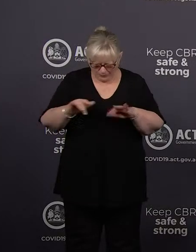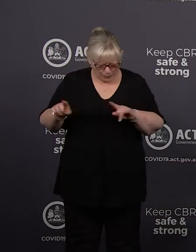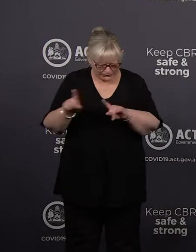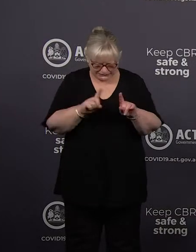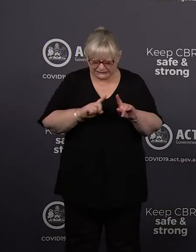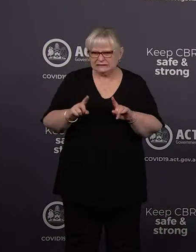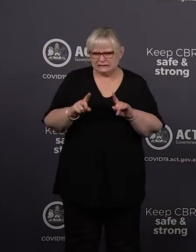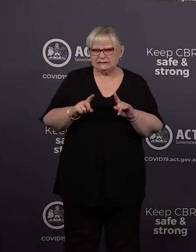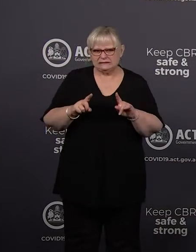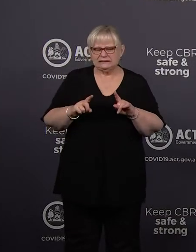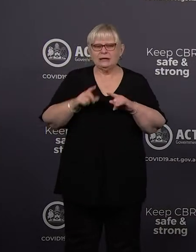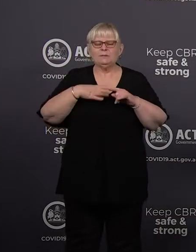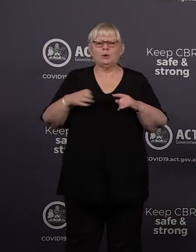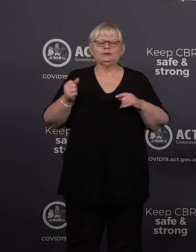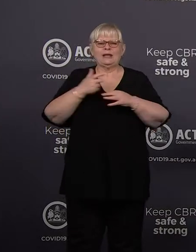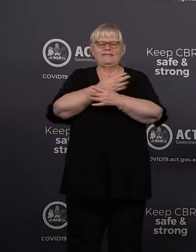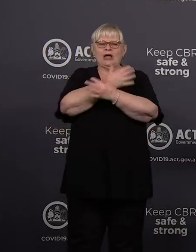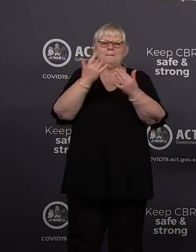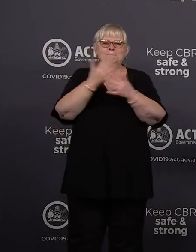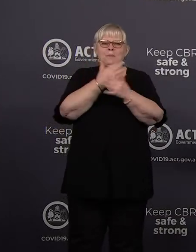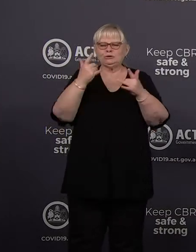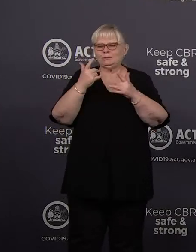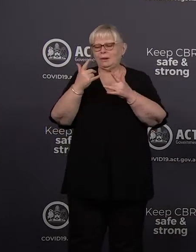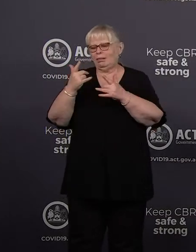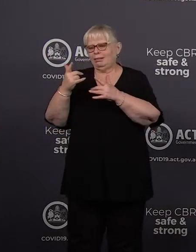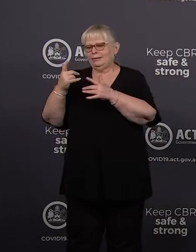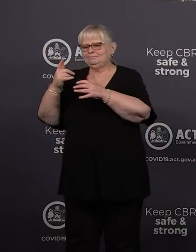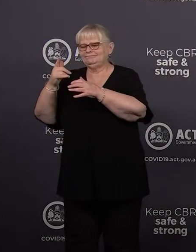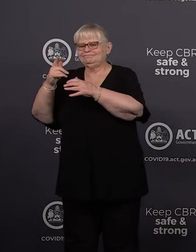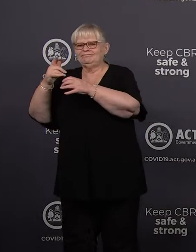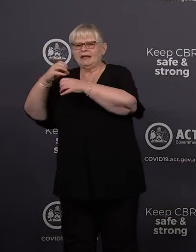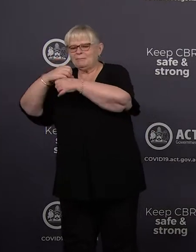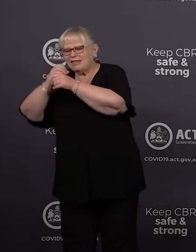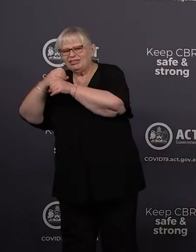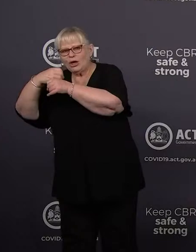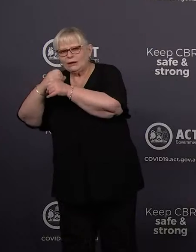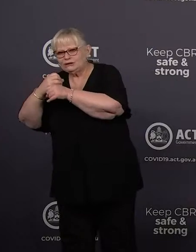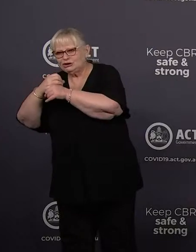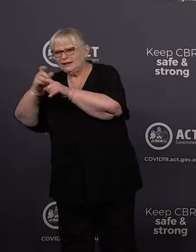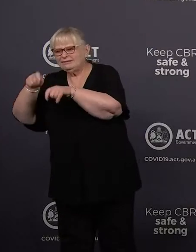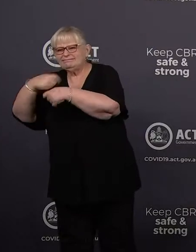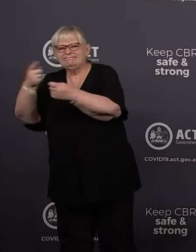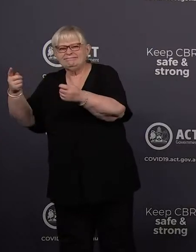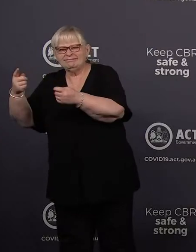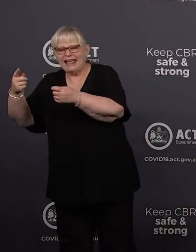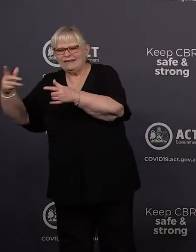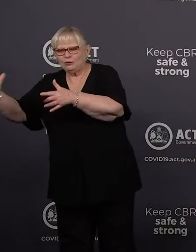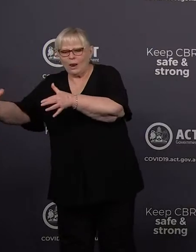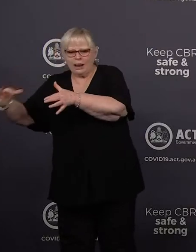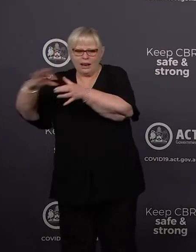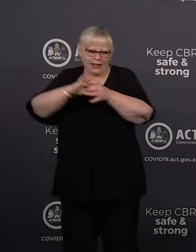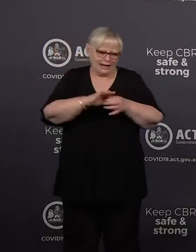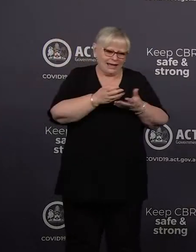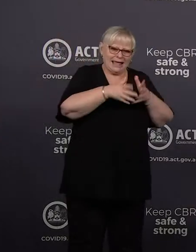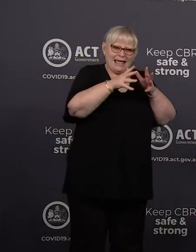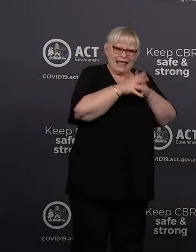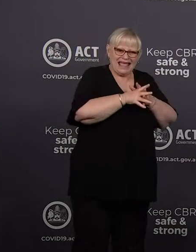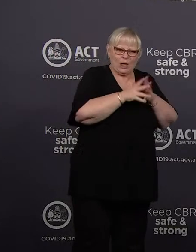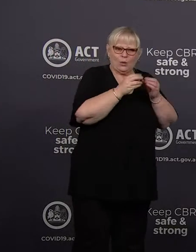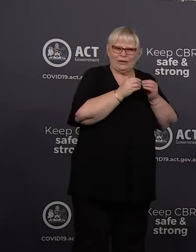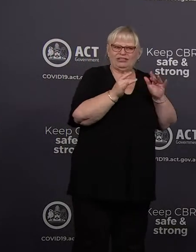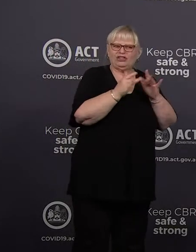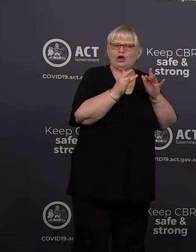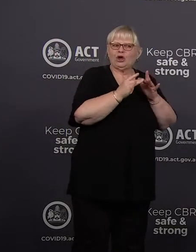between. We have multiple pathology providers that then need to link into our contact